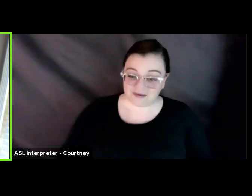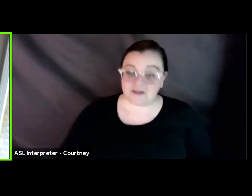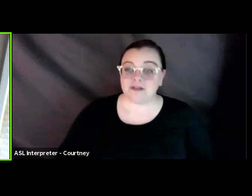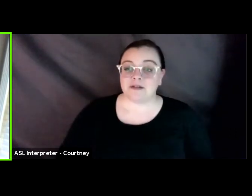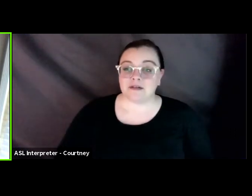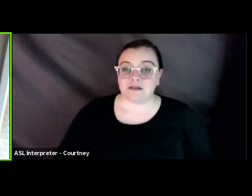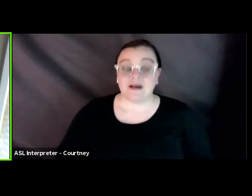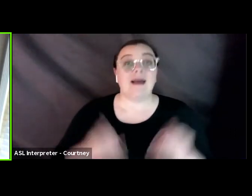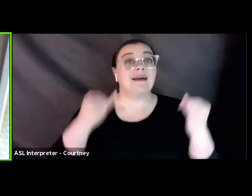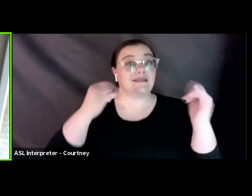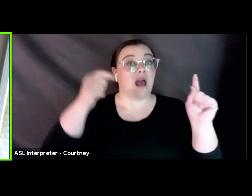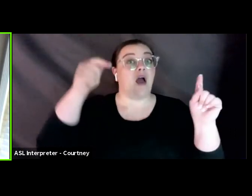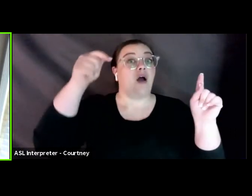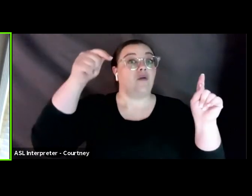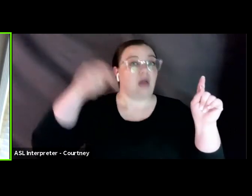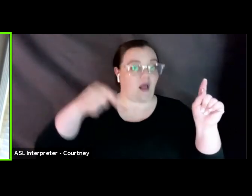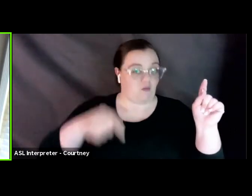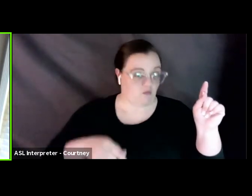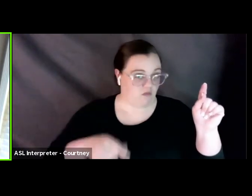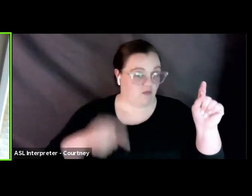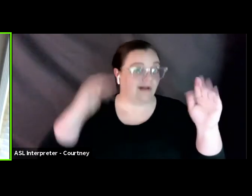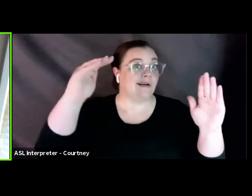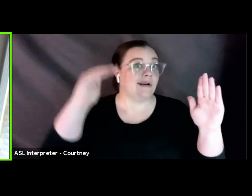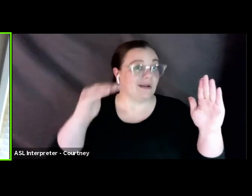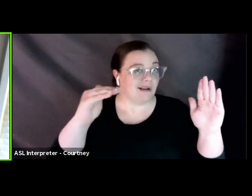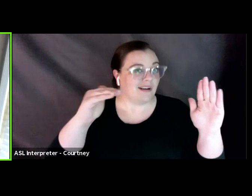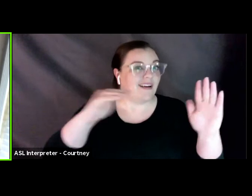and back down,